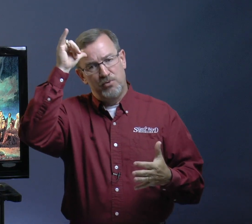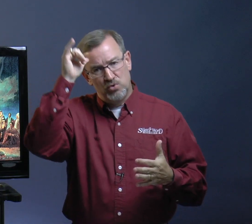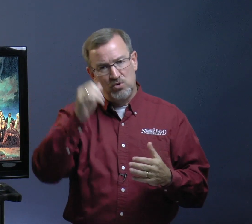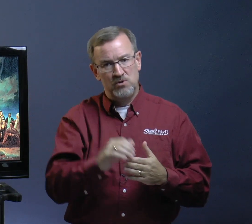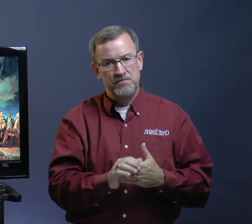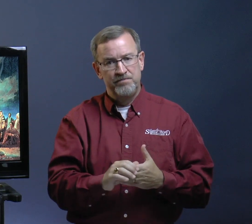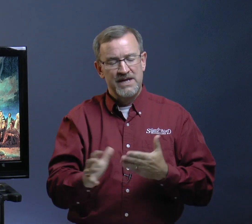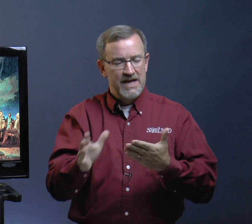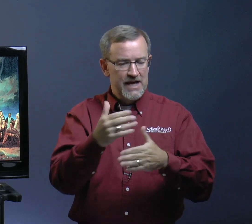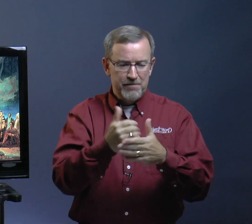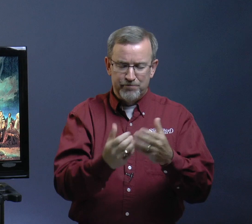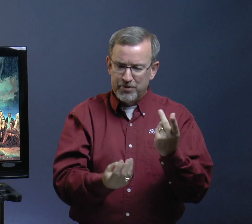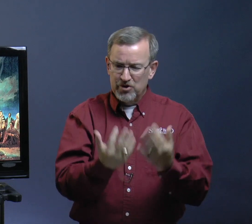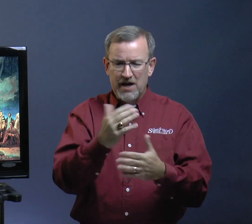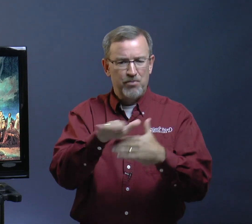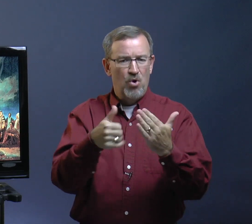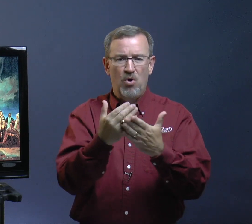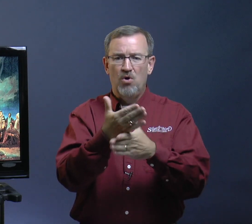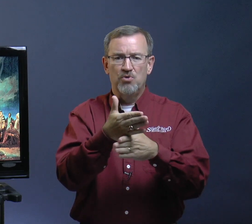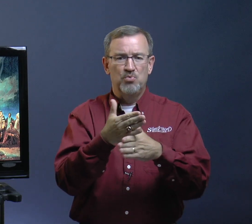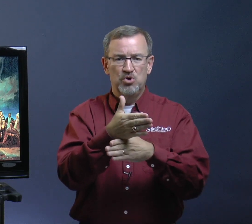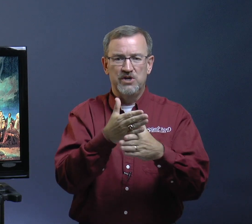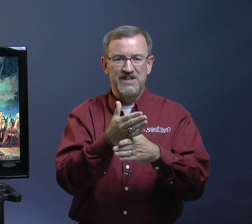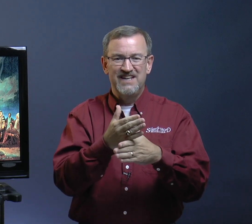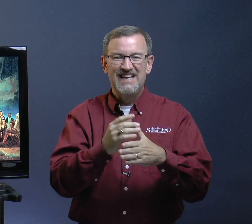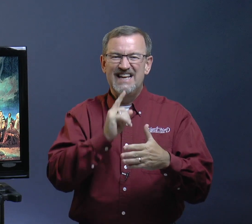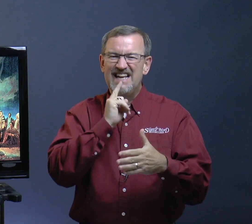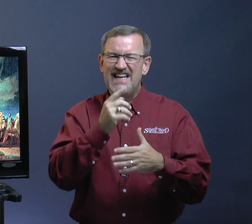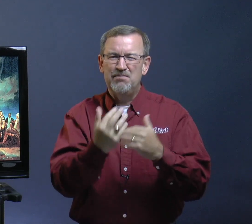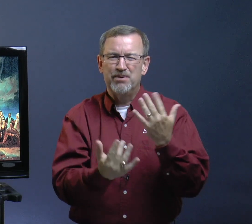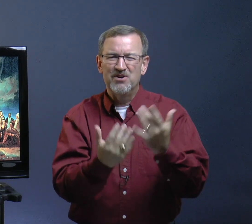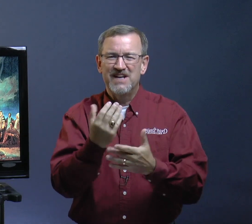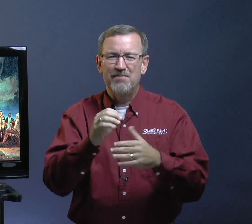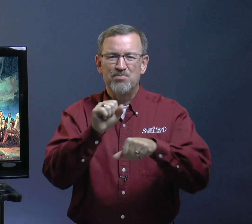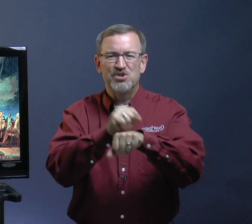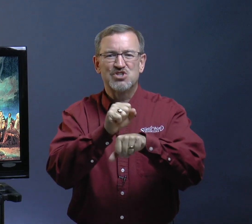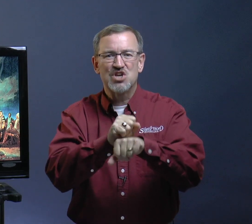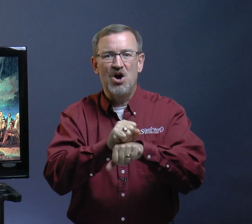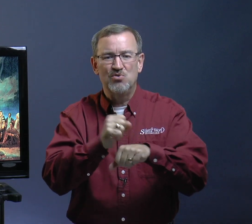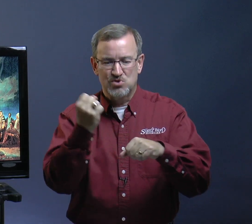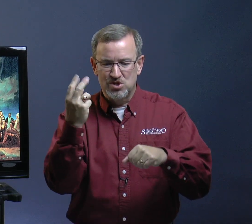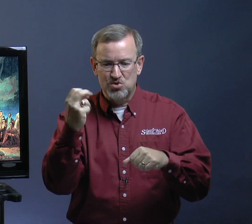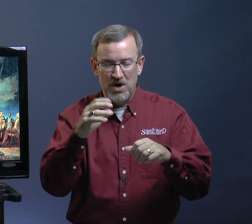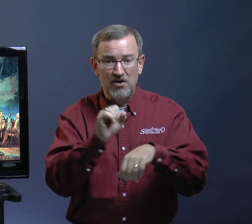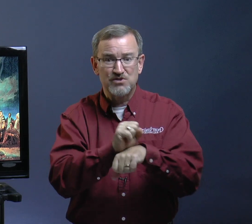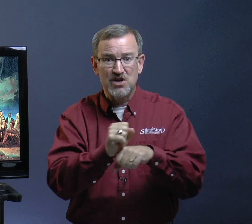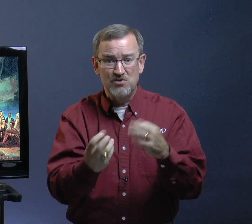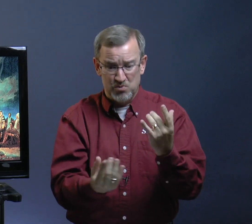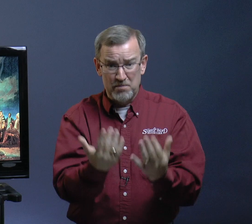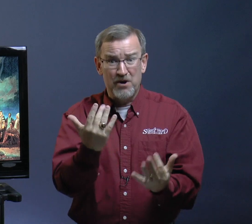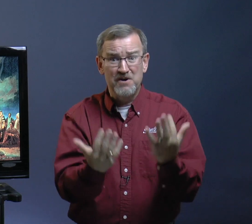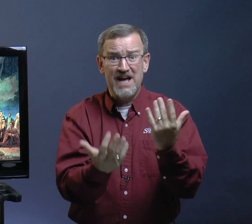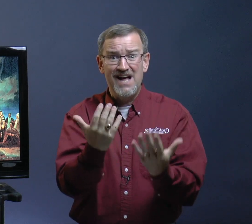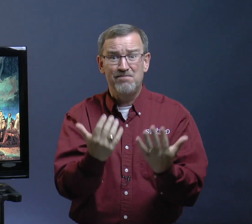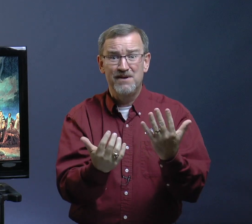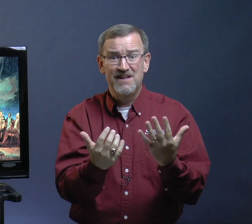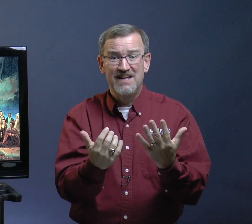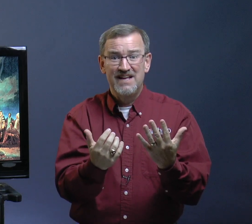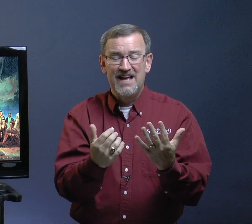bull. It burned up all the wood. It burned up the stones. The 12 stones were burned up.